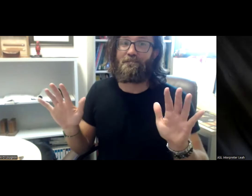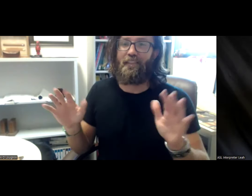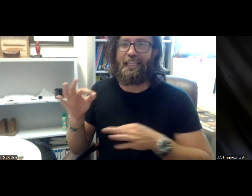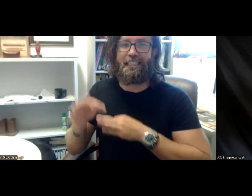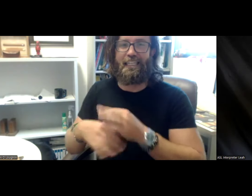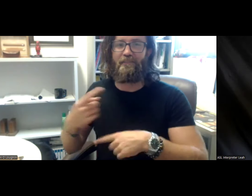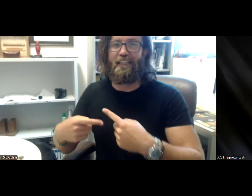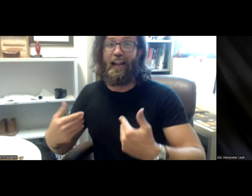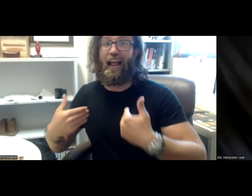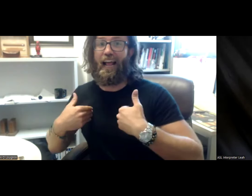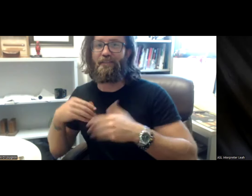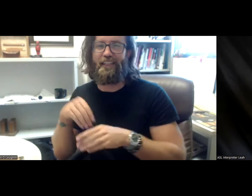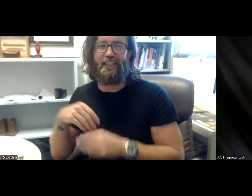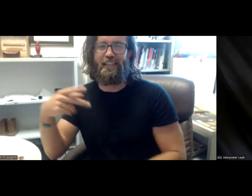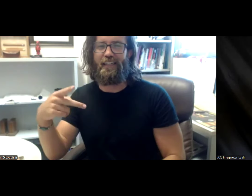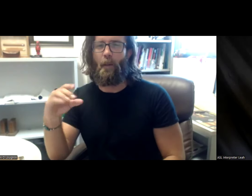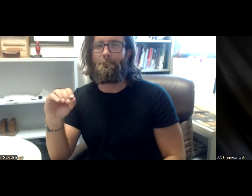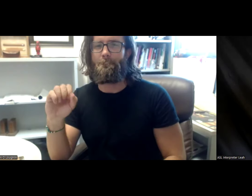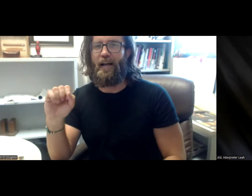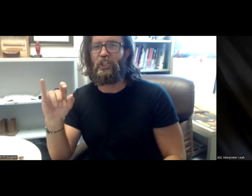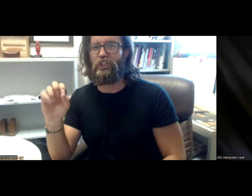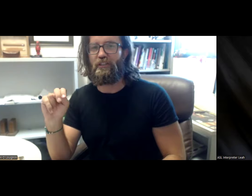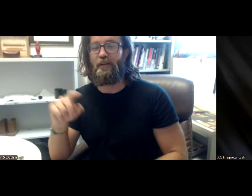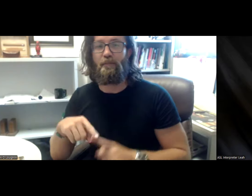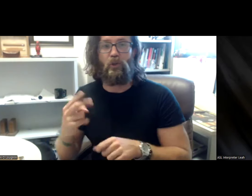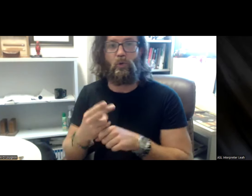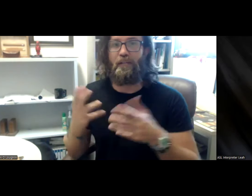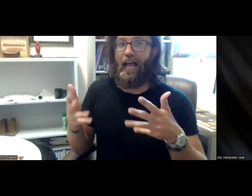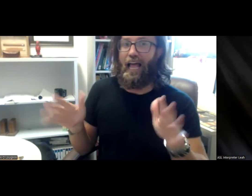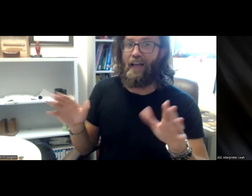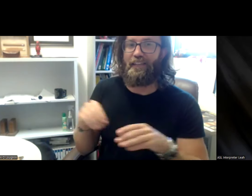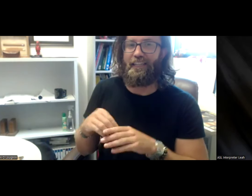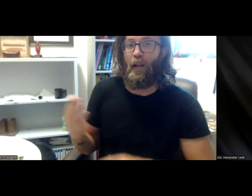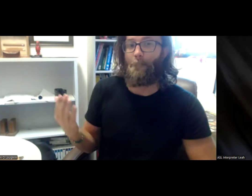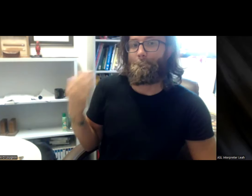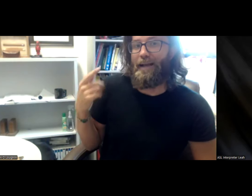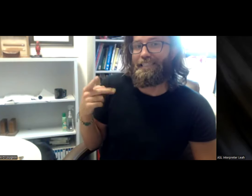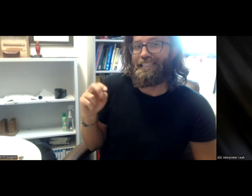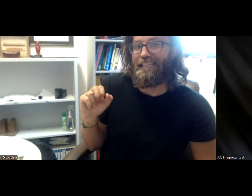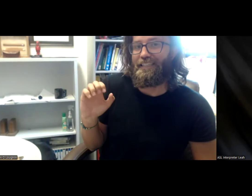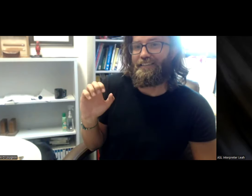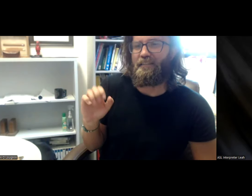you. I would accept that. Instead of have,